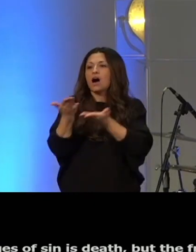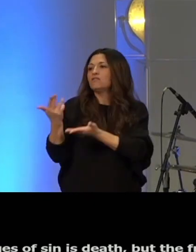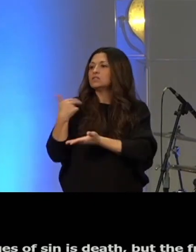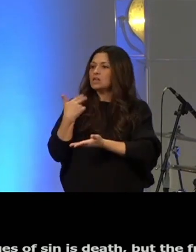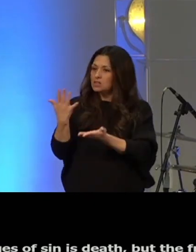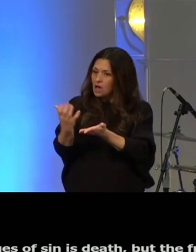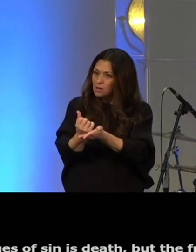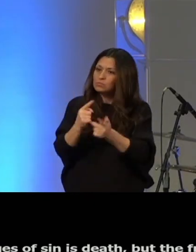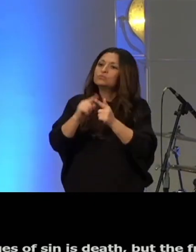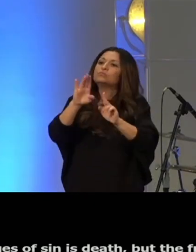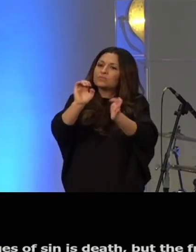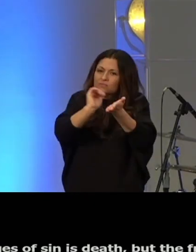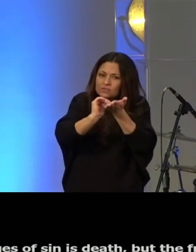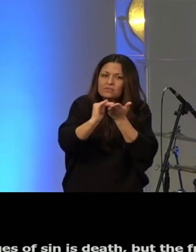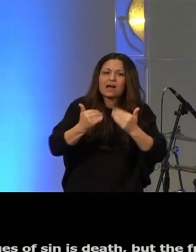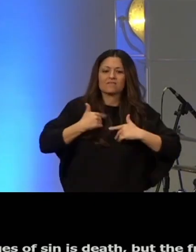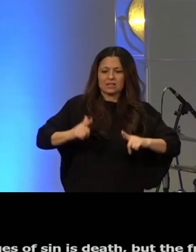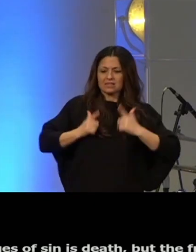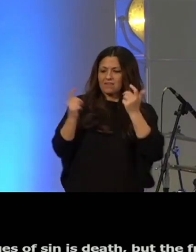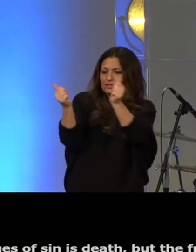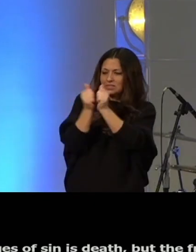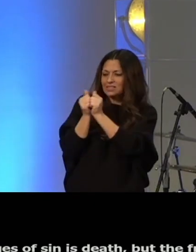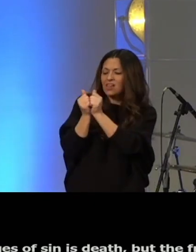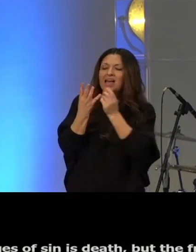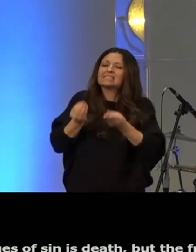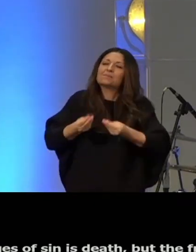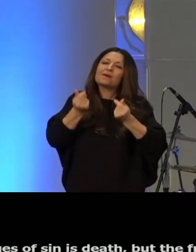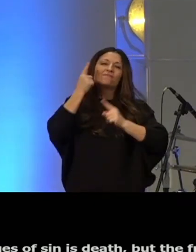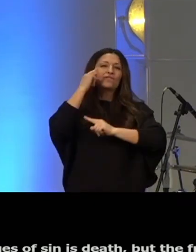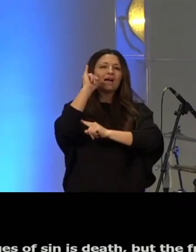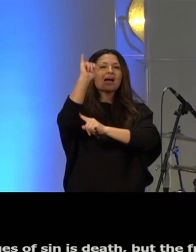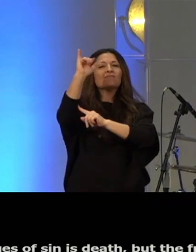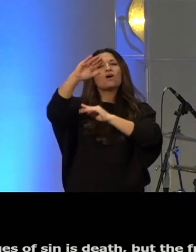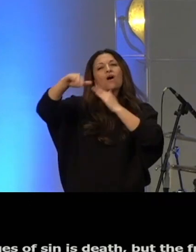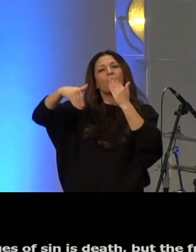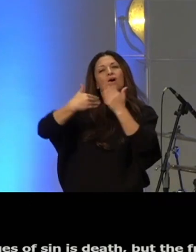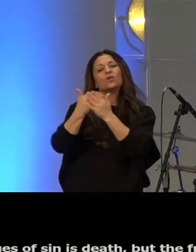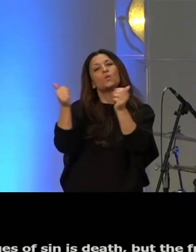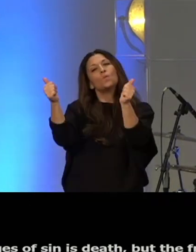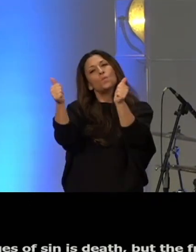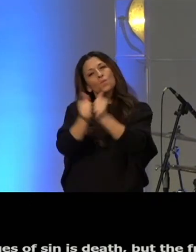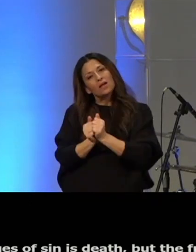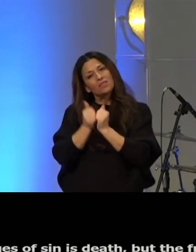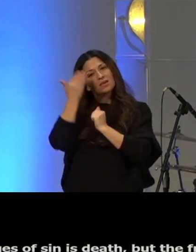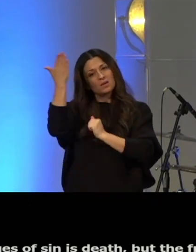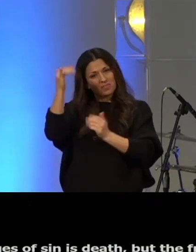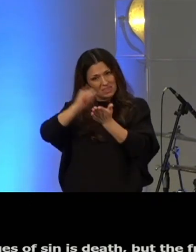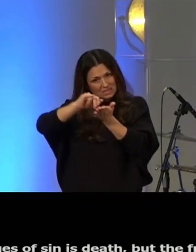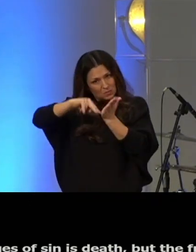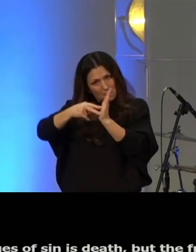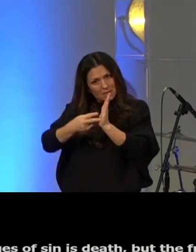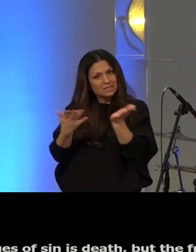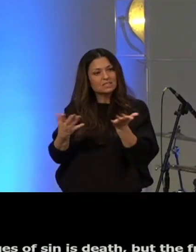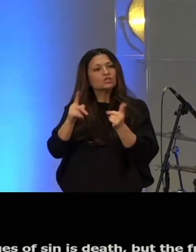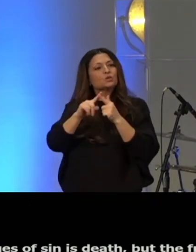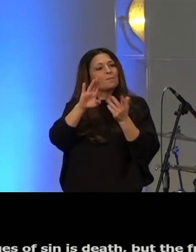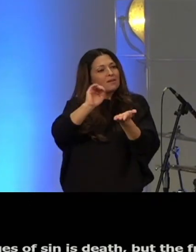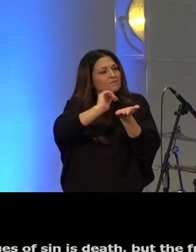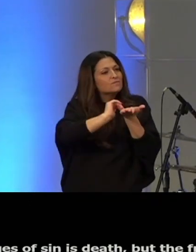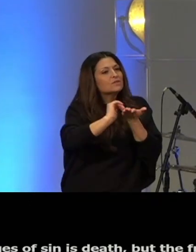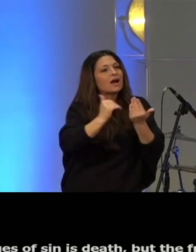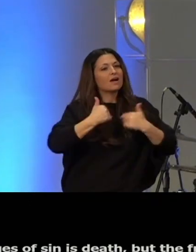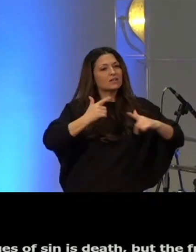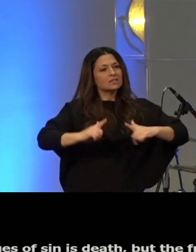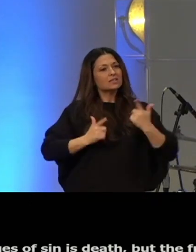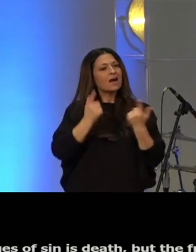be forgiven, to do life with him, and then to spend all of eternity with him. That's what eternal life is. It's to be forgiven and to do life